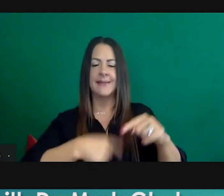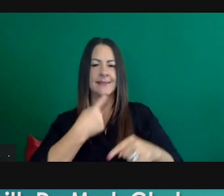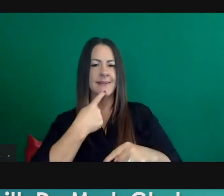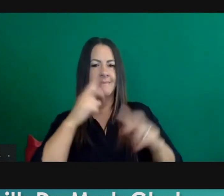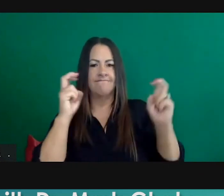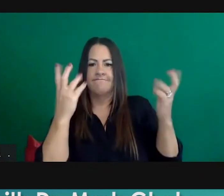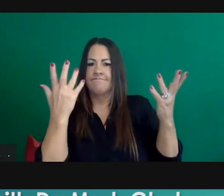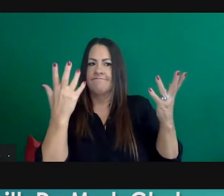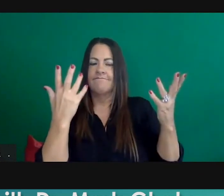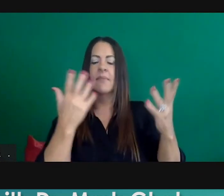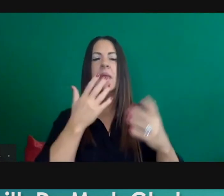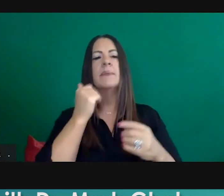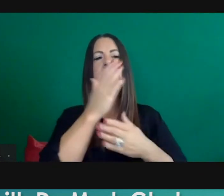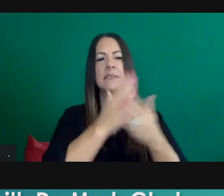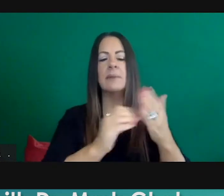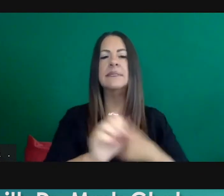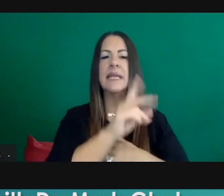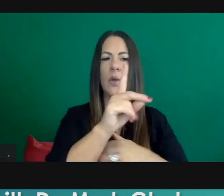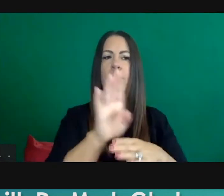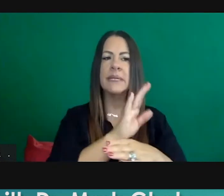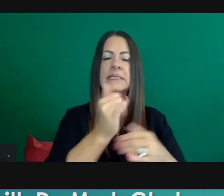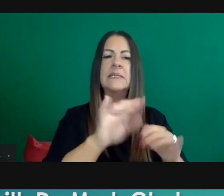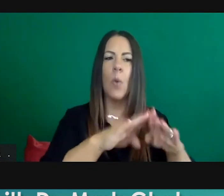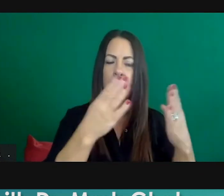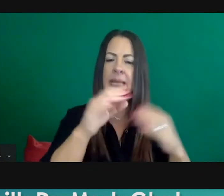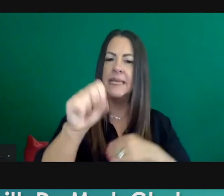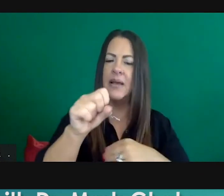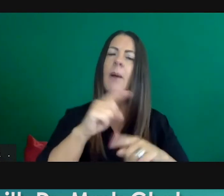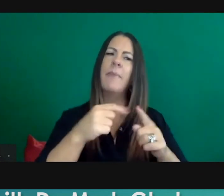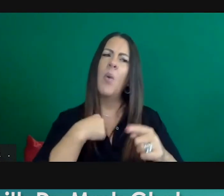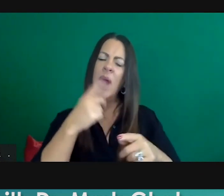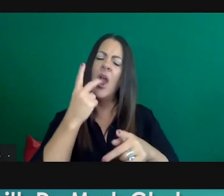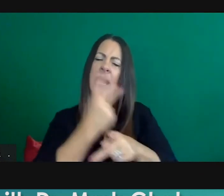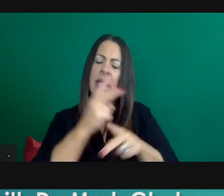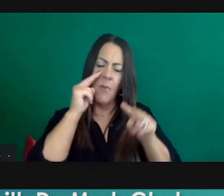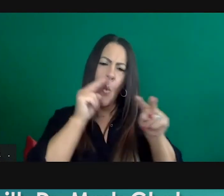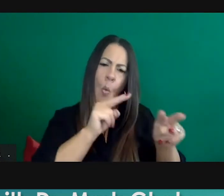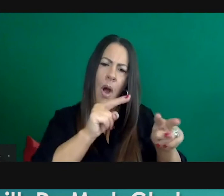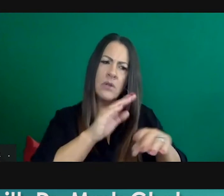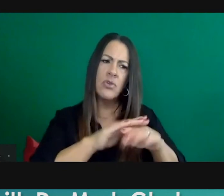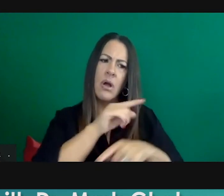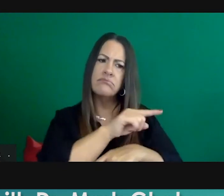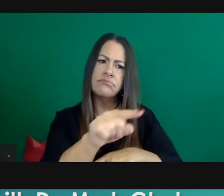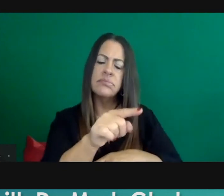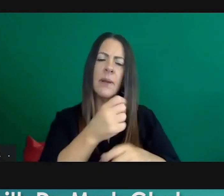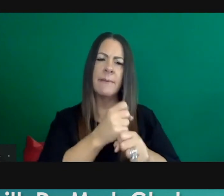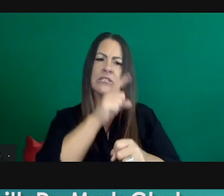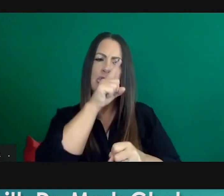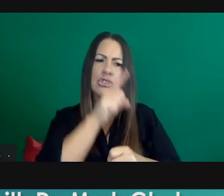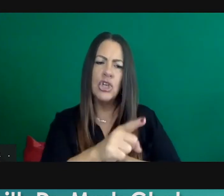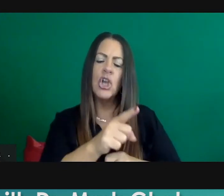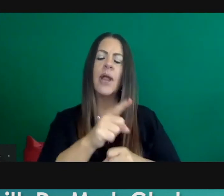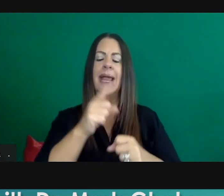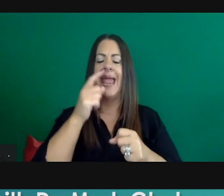San Diego, although we're closely looking at that, and that's where the disease investigation and the contact tracing work, which San Diego is doing